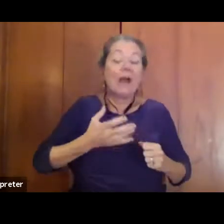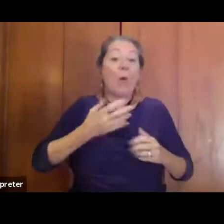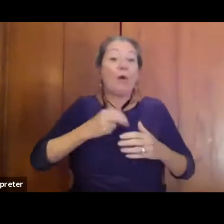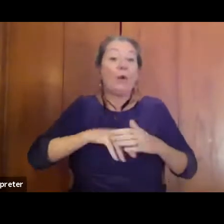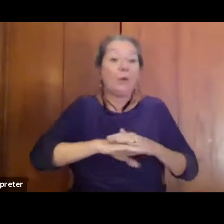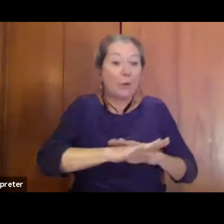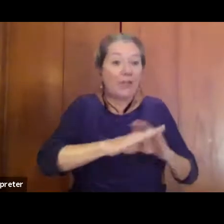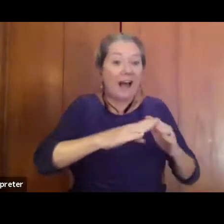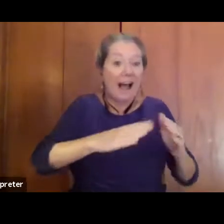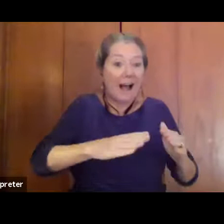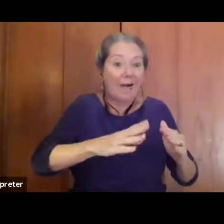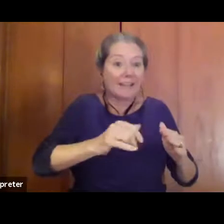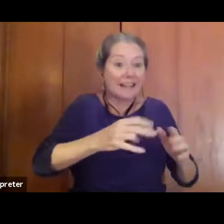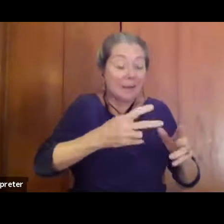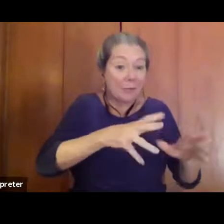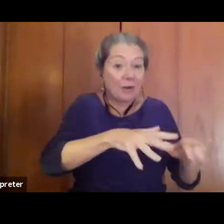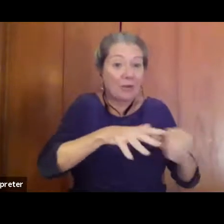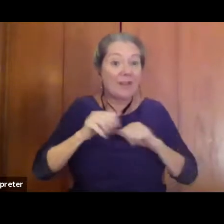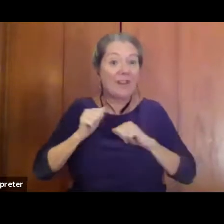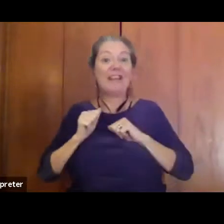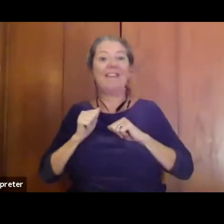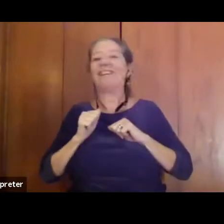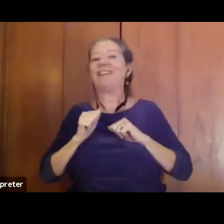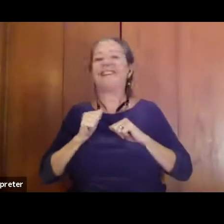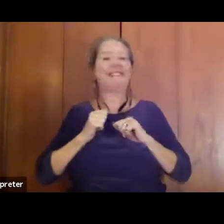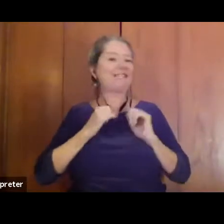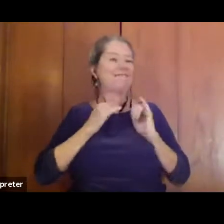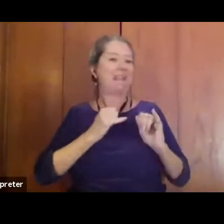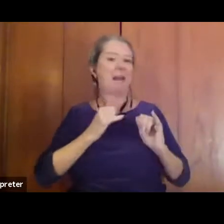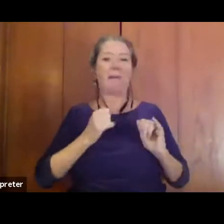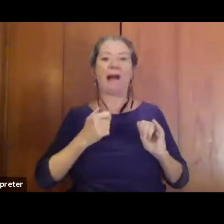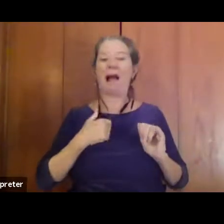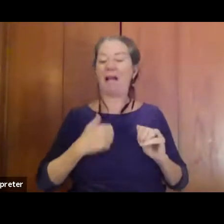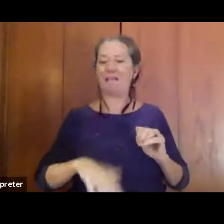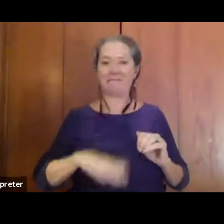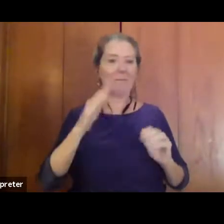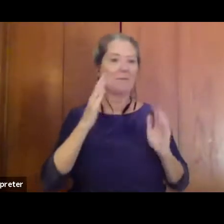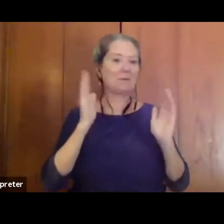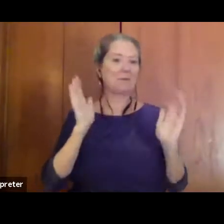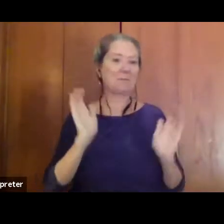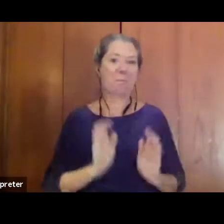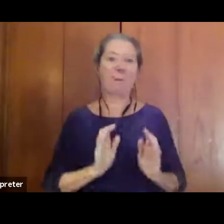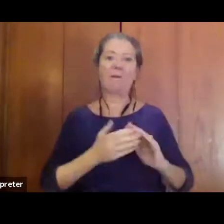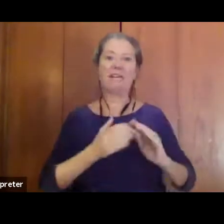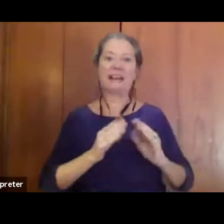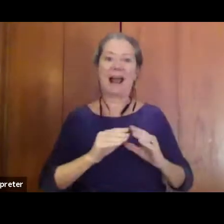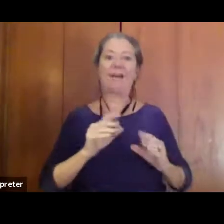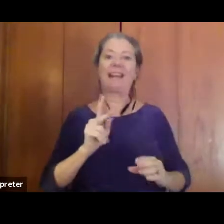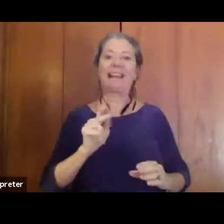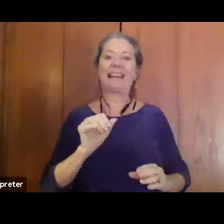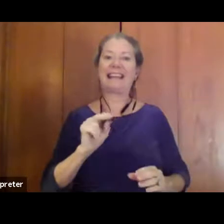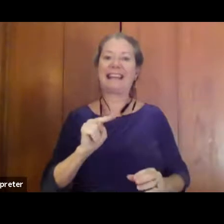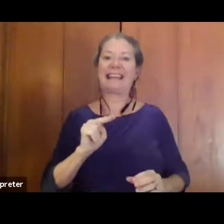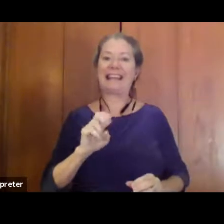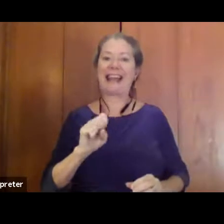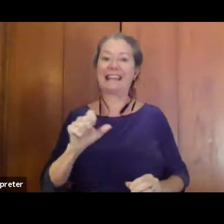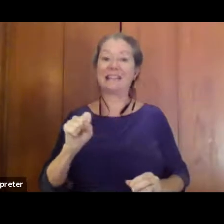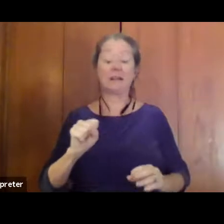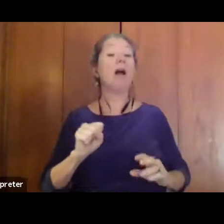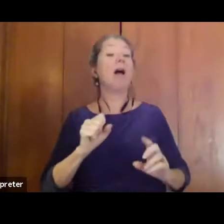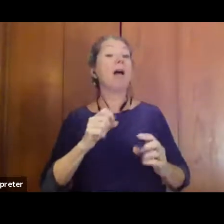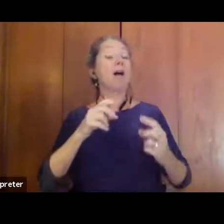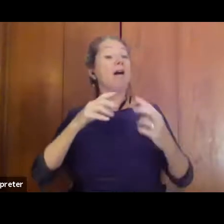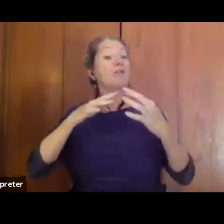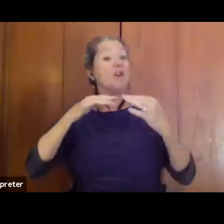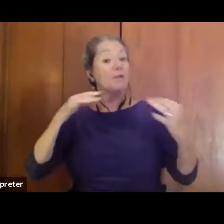you walk out, being raised in a small town in Kansas. So diverse perspectives, yet similarities